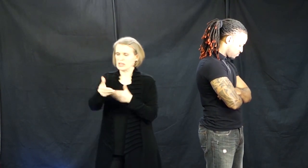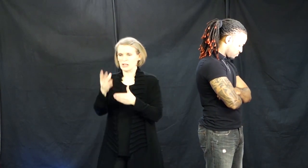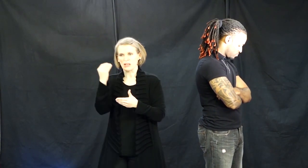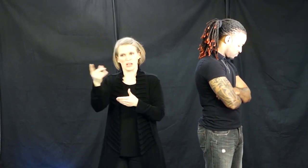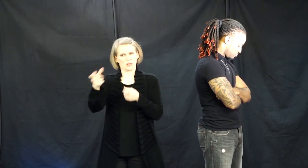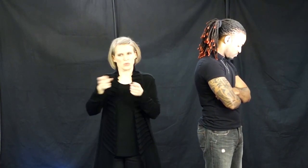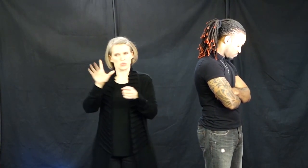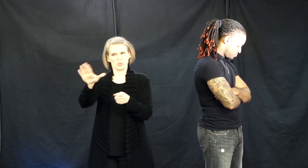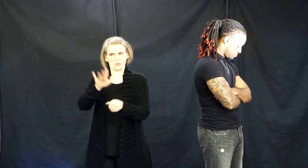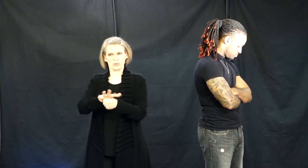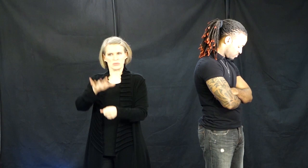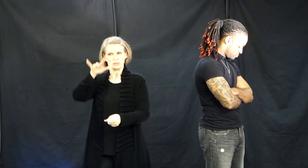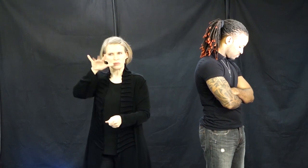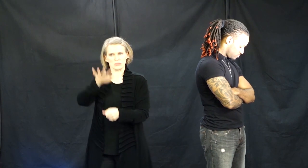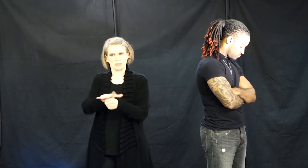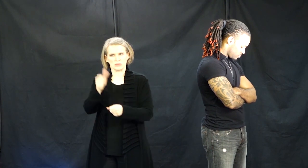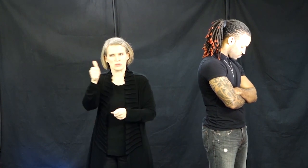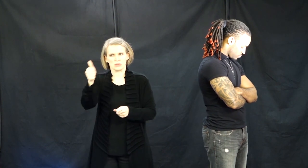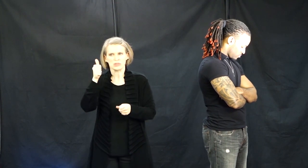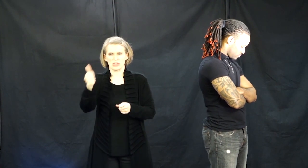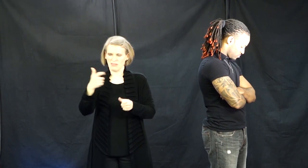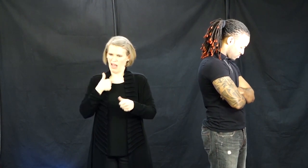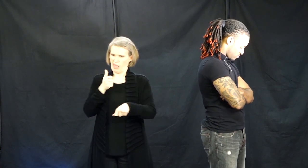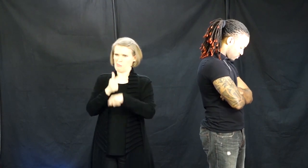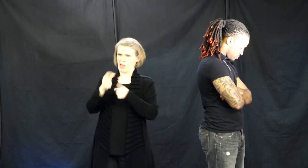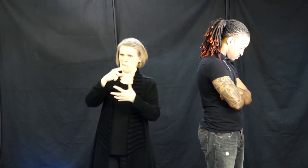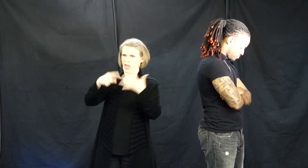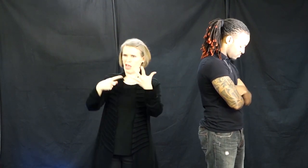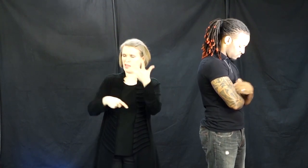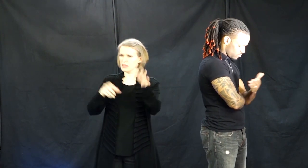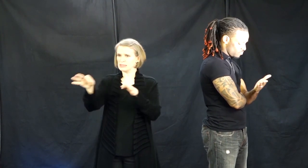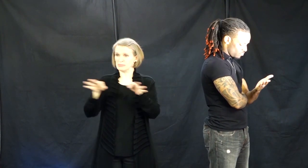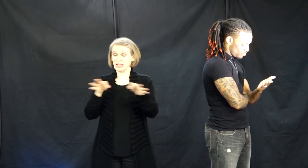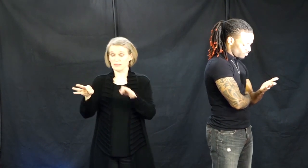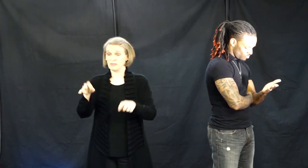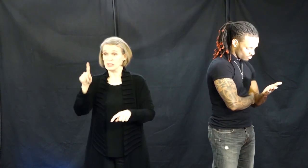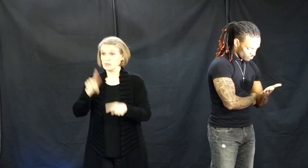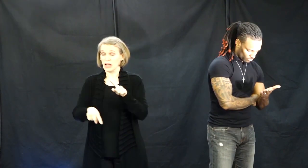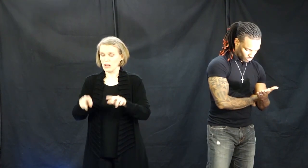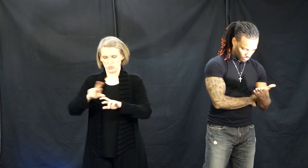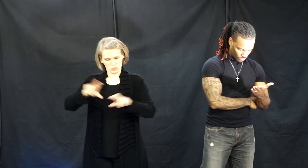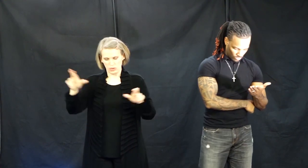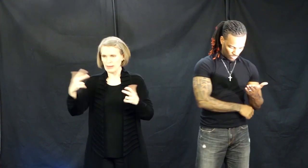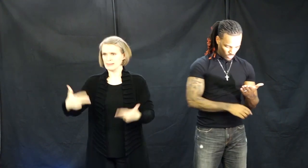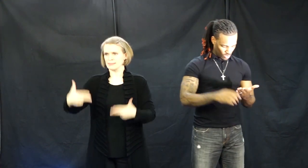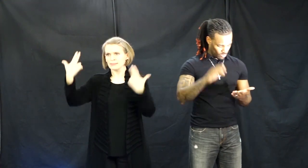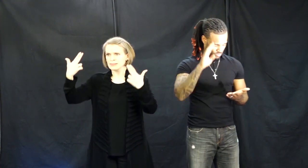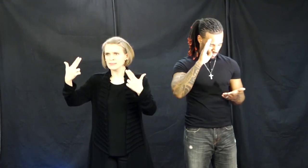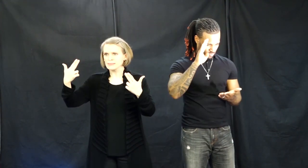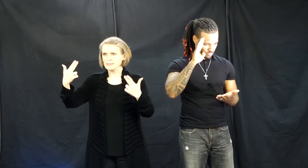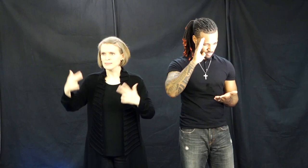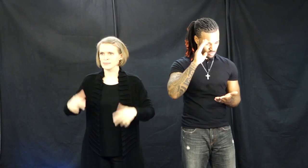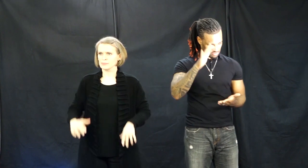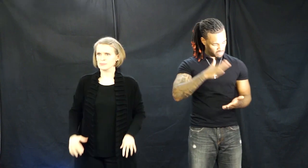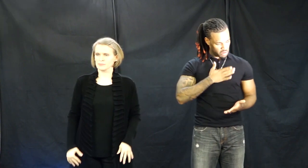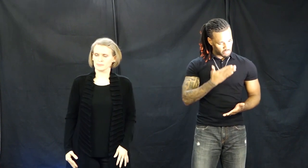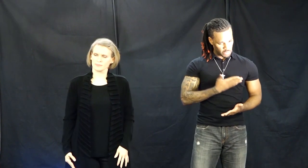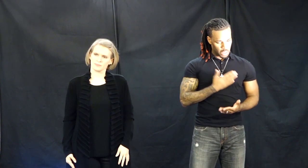Intemperate indeed, good man. Answer for the accusations I lay at your feet, or prepare to bleed, good man. Burr, your grievance is legitimate. I